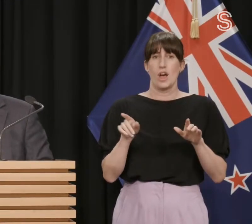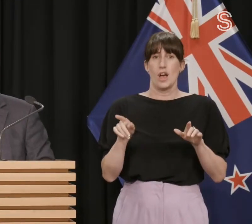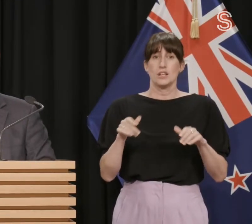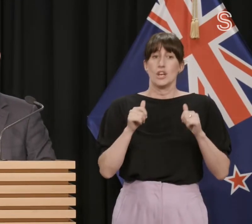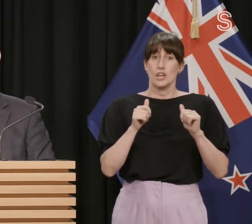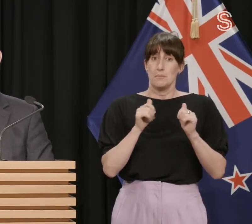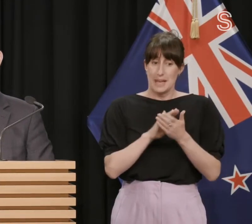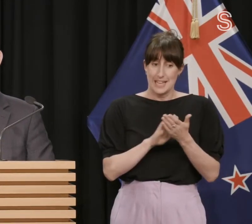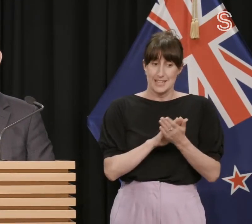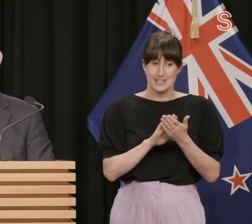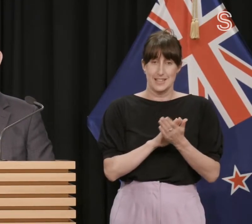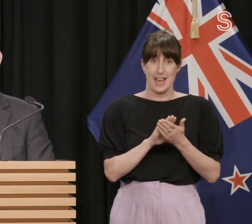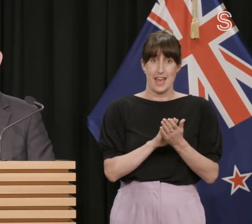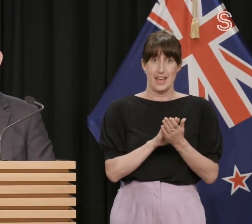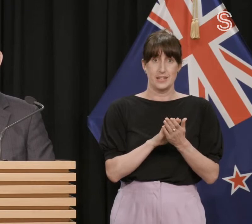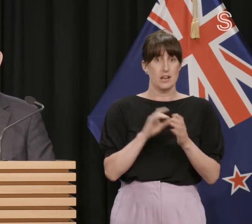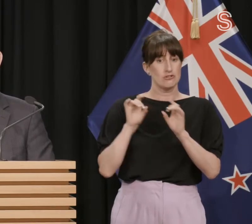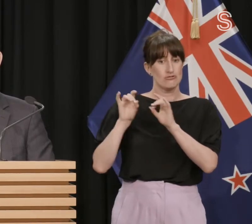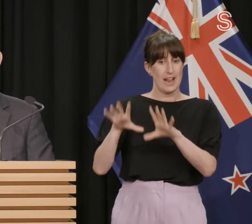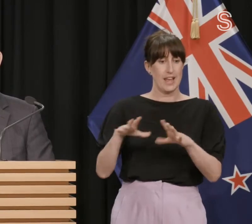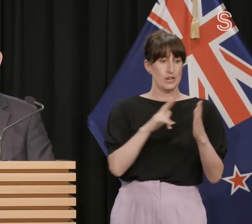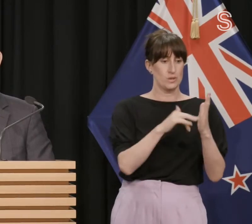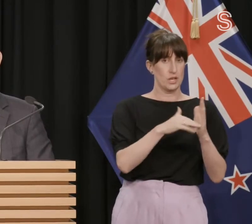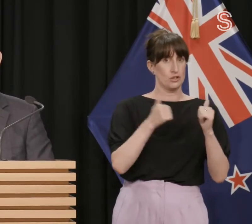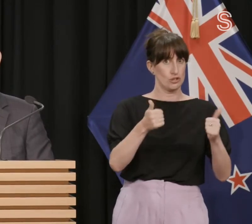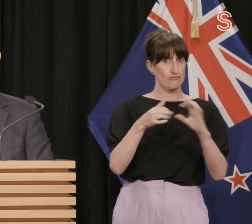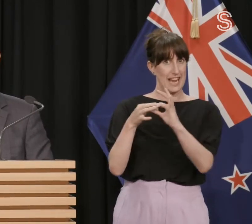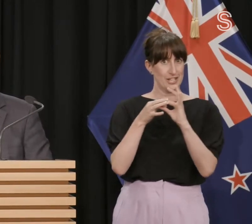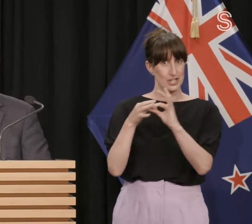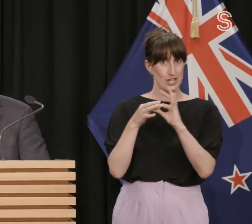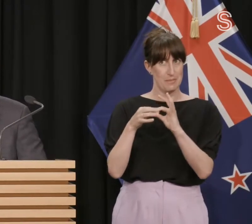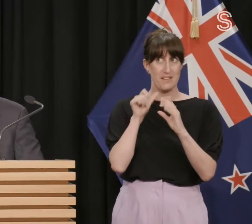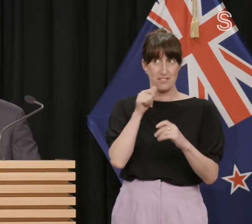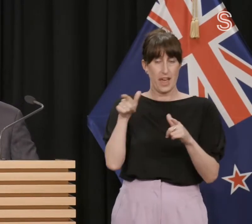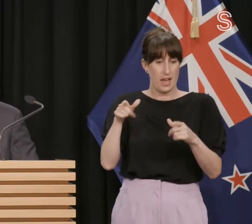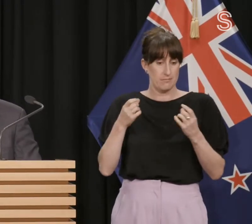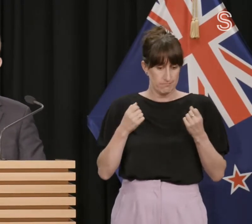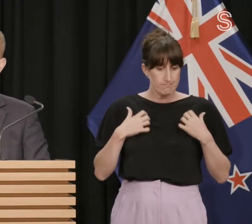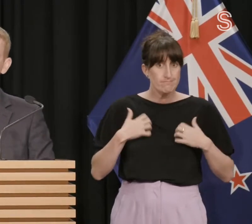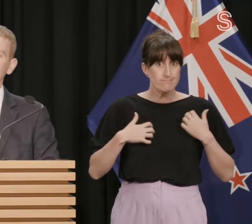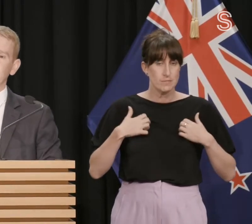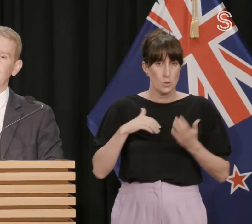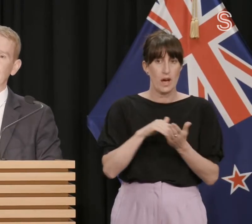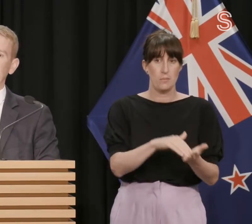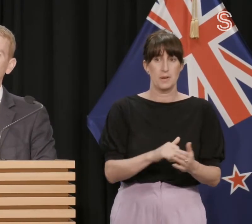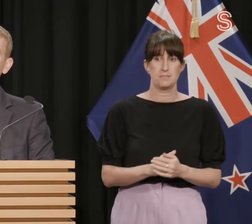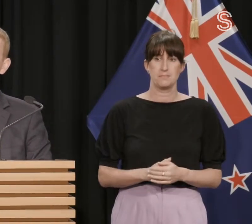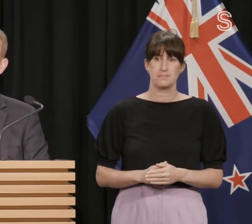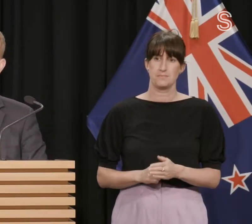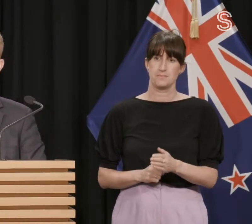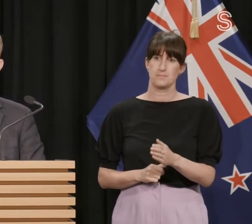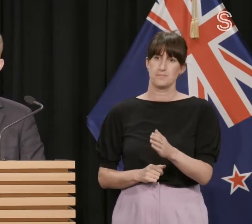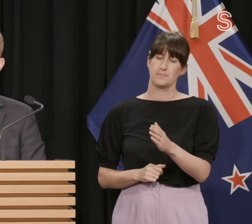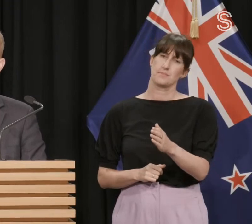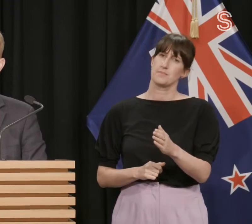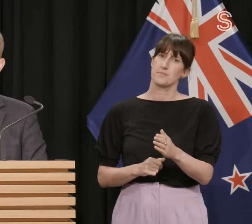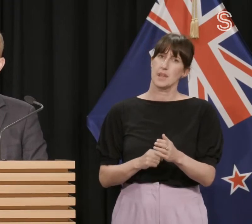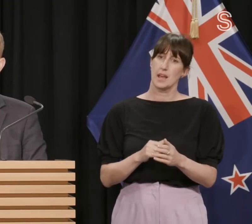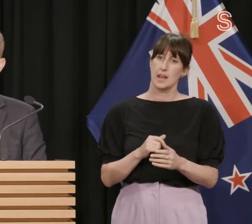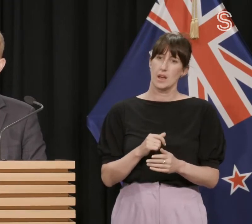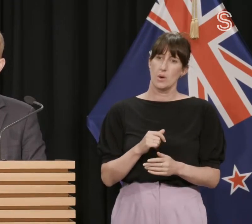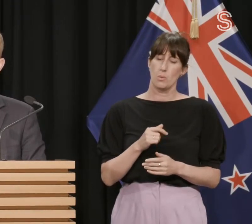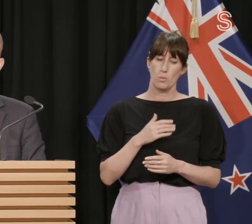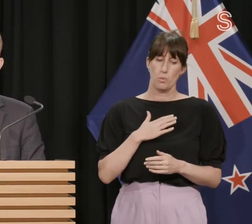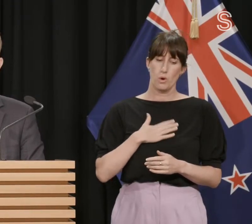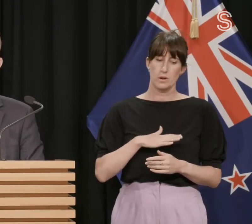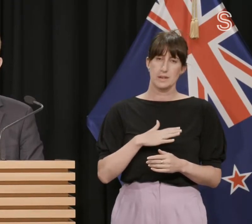And I think it is a good indication of the strength of the relationship between New Zealand and Australia. And so I think Australians support it. Can I just get a cleaner answer on the